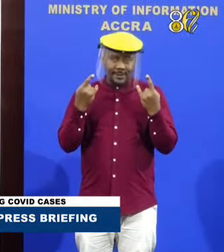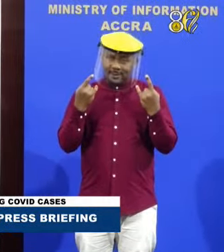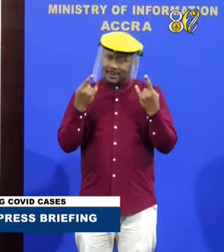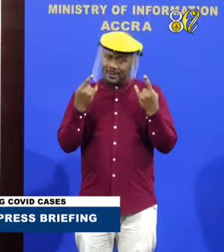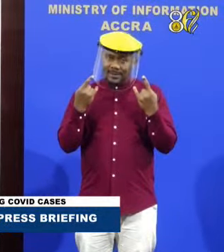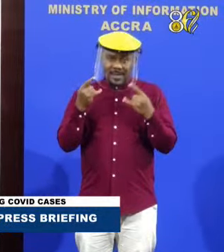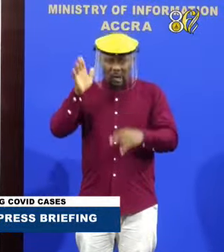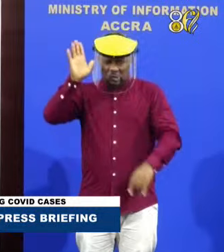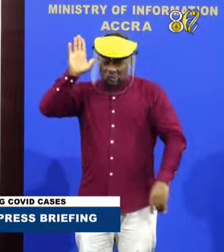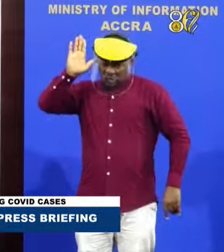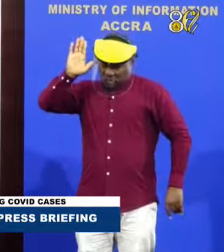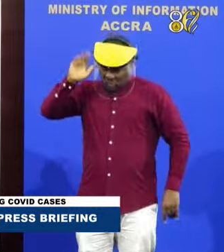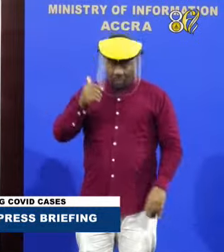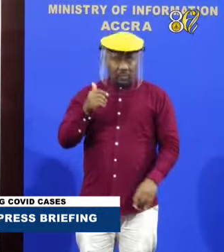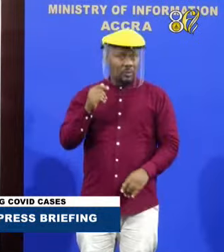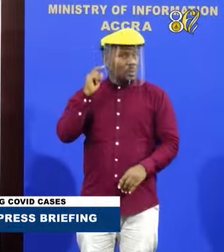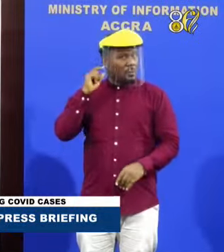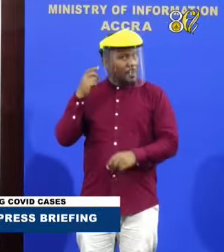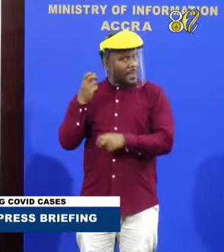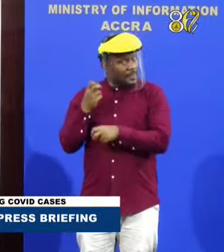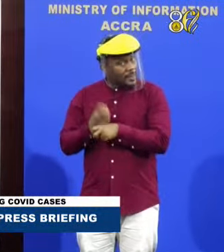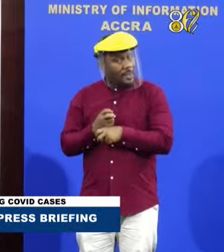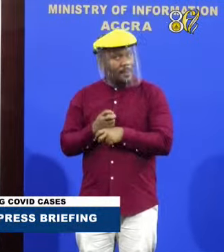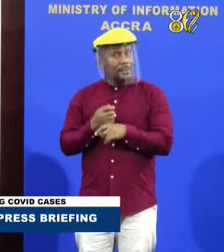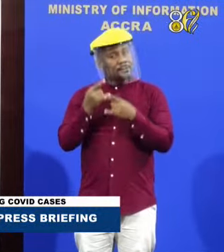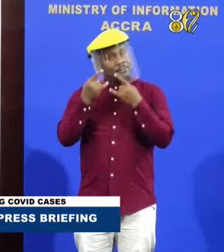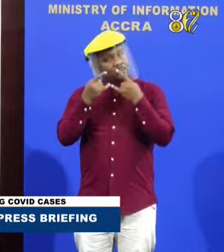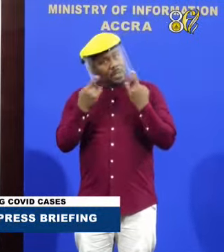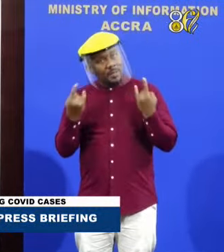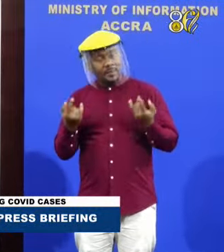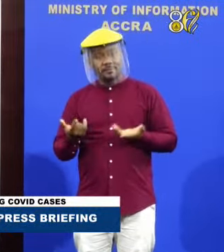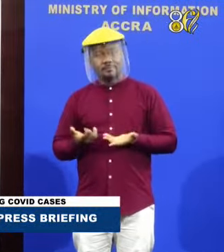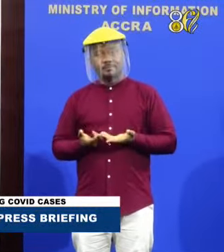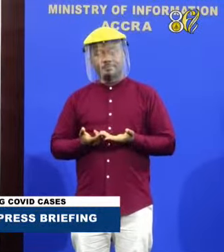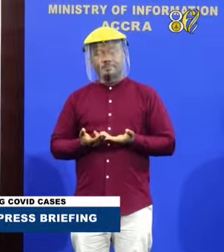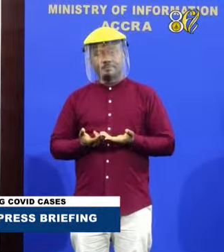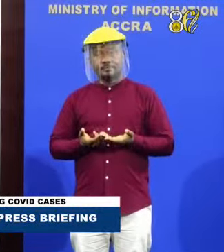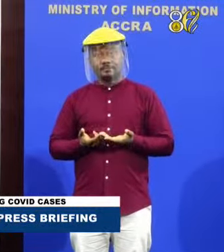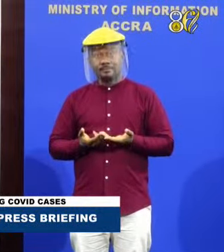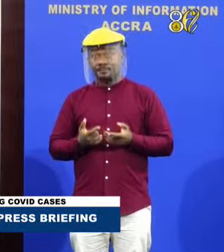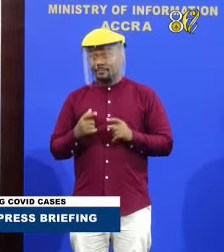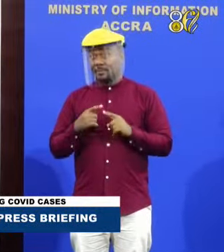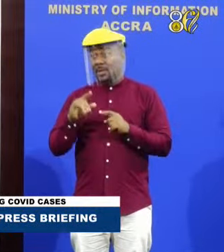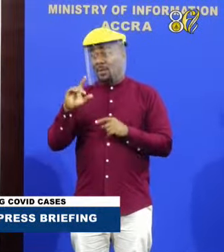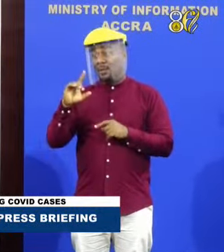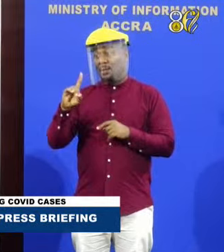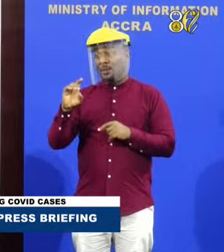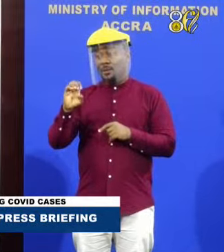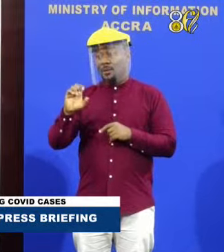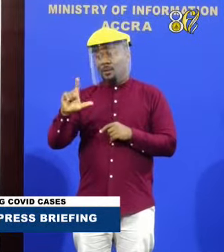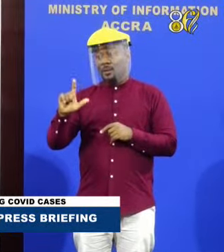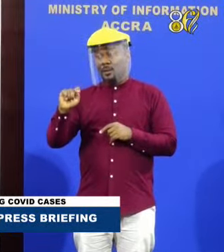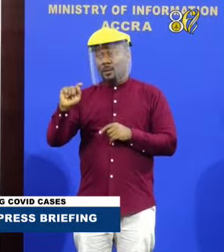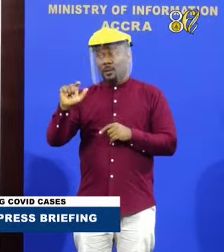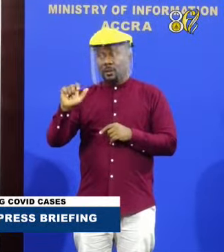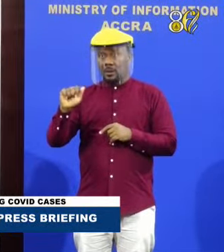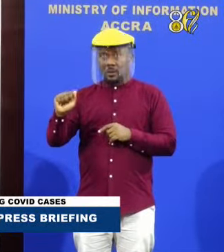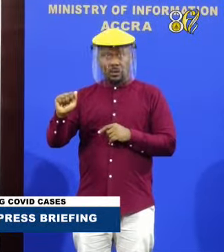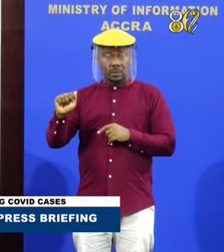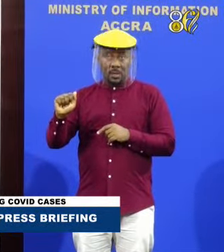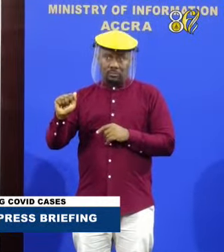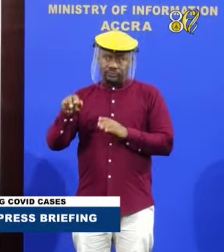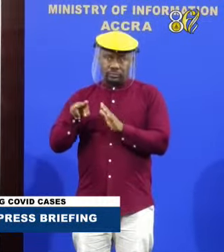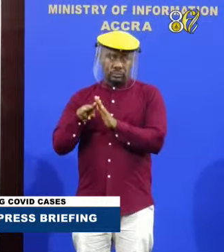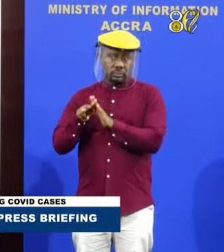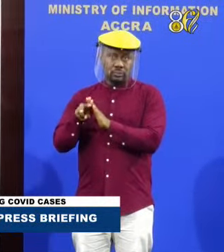general population. And unfortunately, the Delta variant has become the main dominant